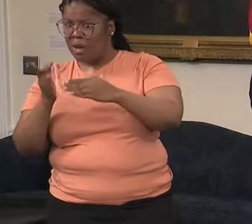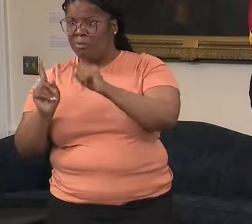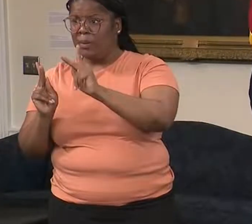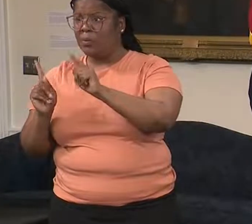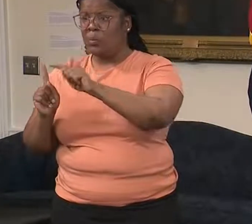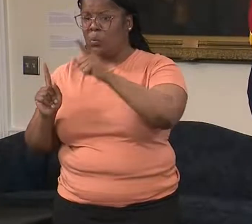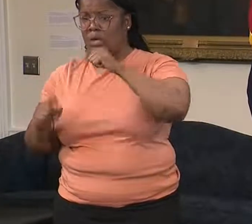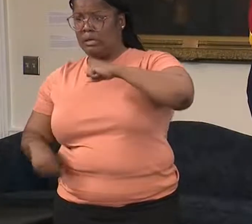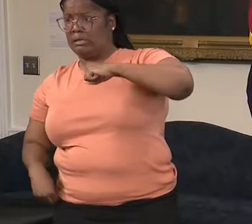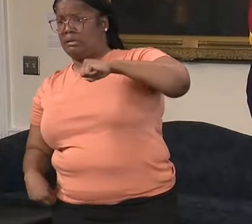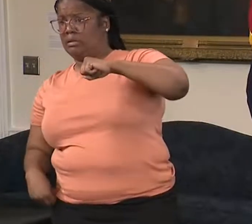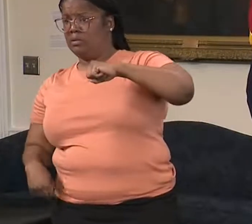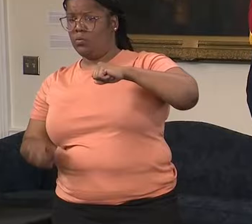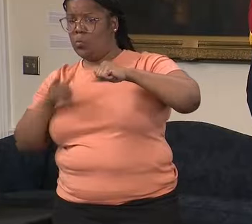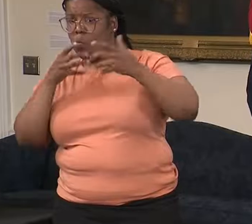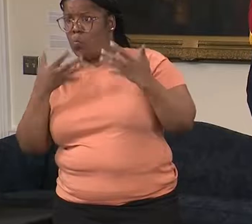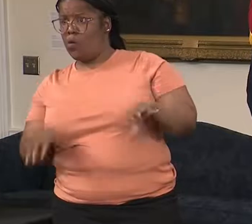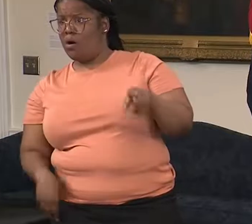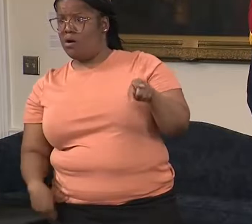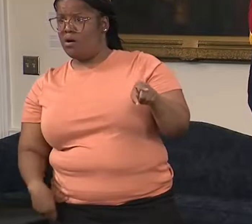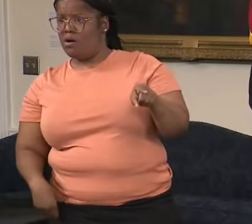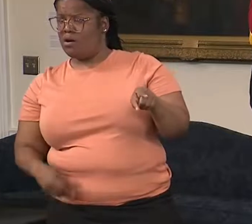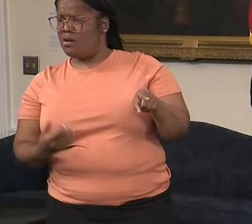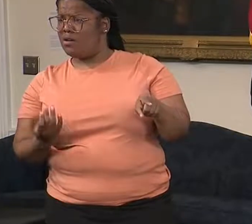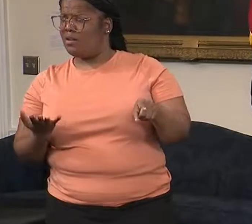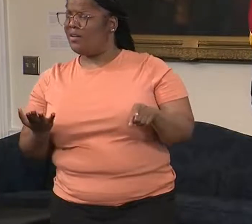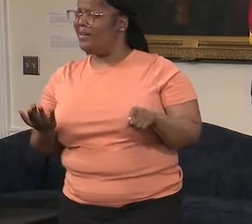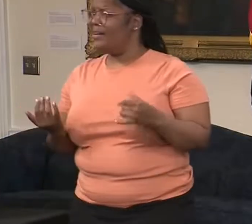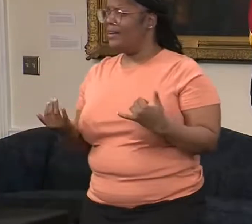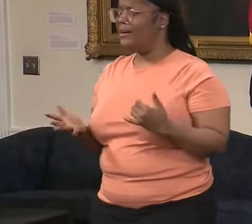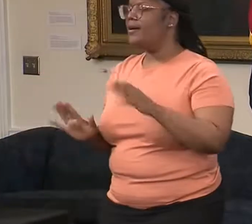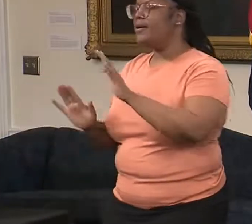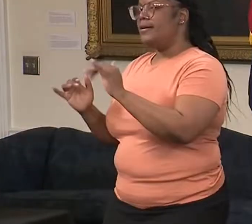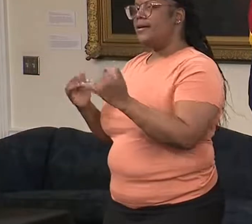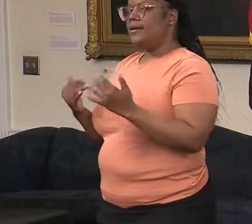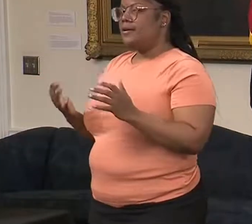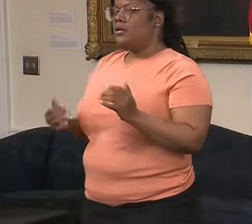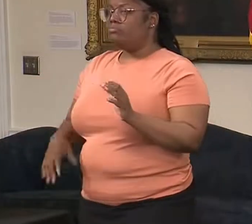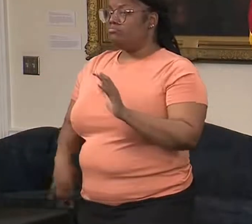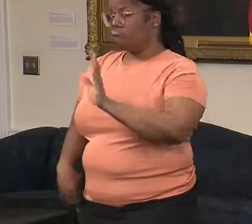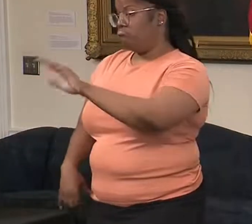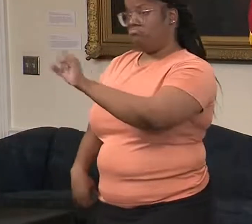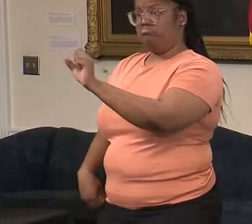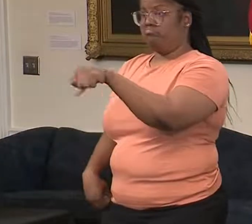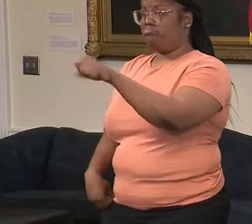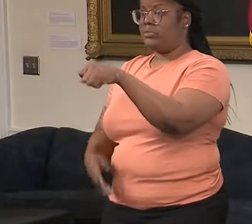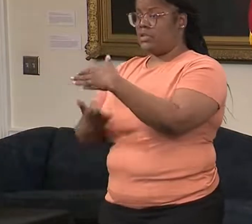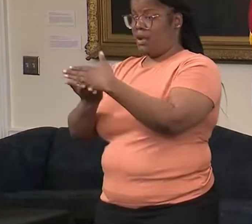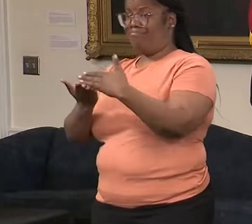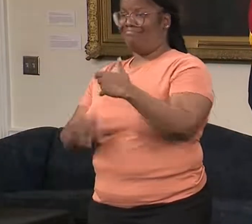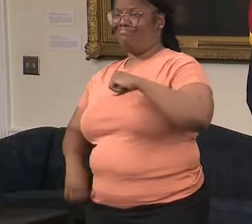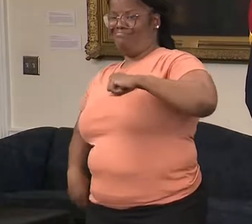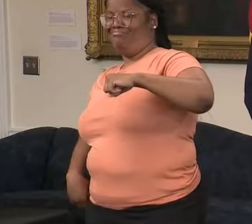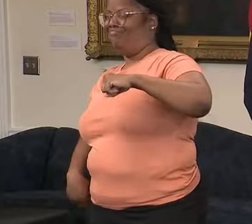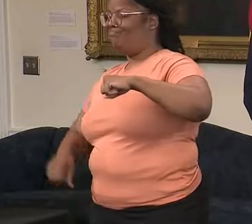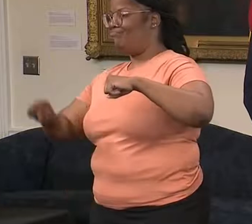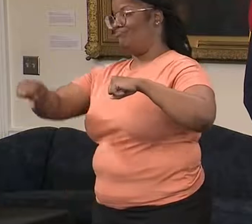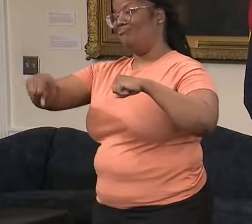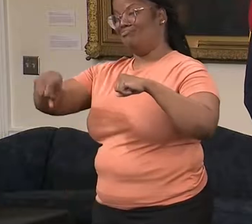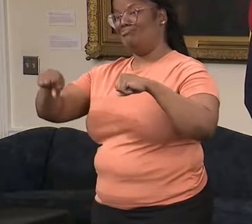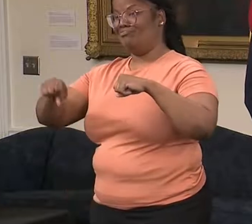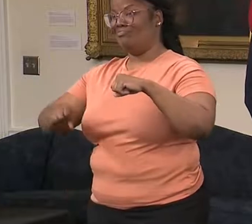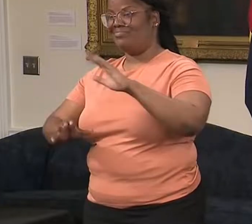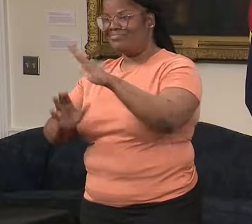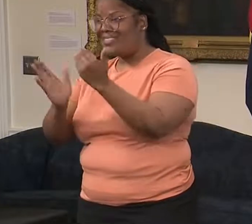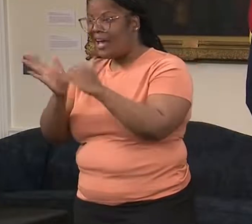well, that demand is flagging? Well, there's no question about that, and it's because when 76% of everybody that was